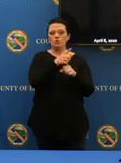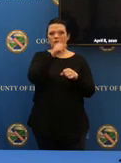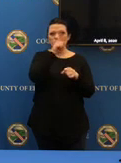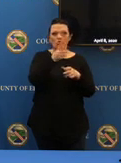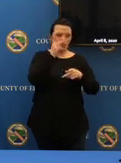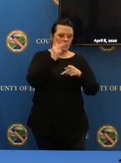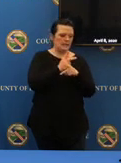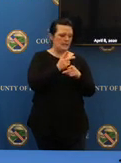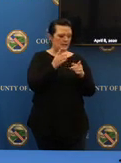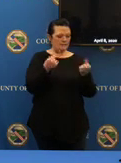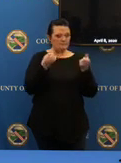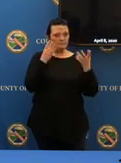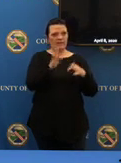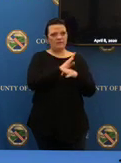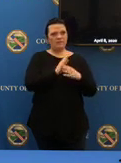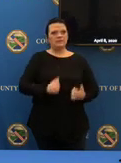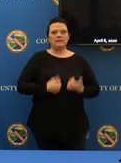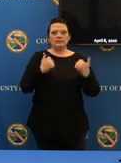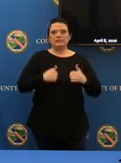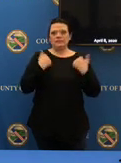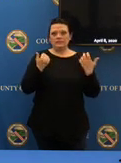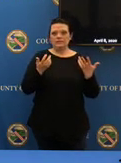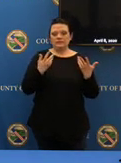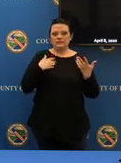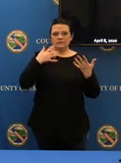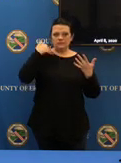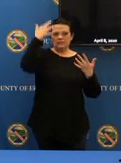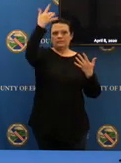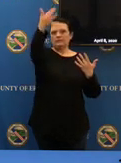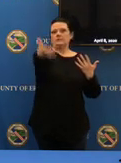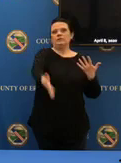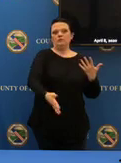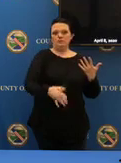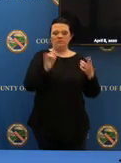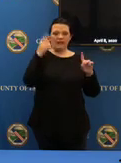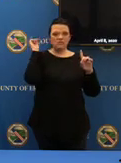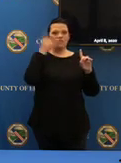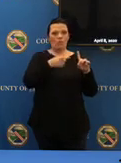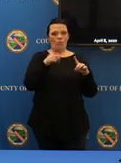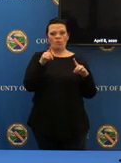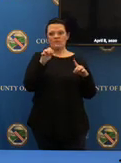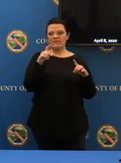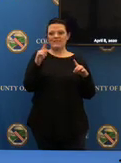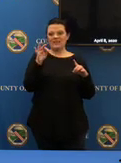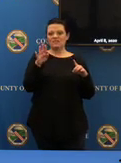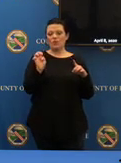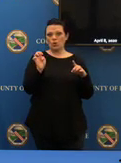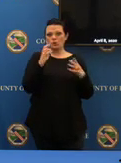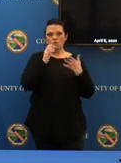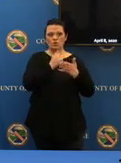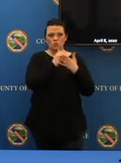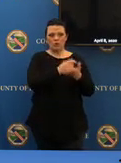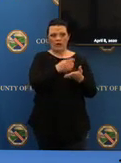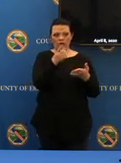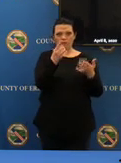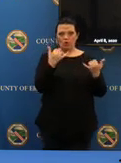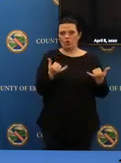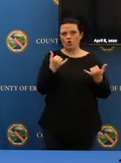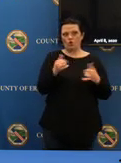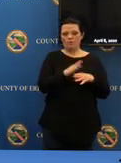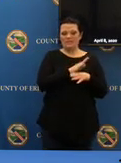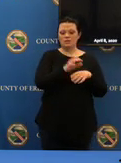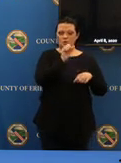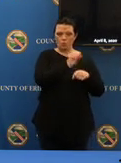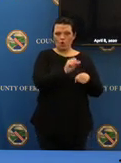as many businesses alive in the long run is the goal of the task force, to help those that are currently